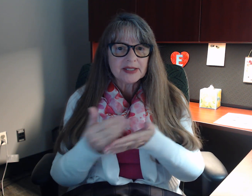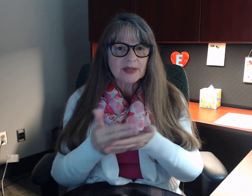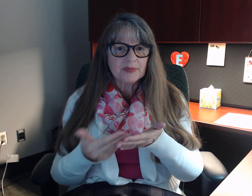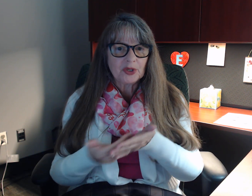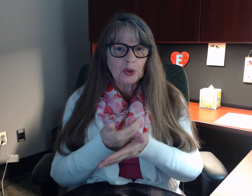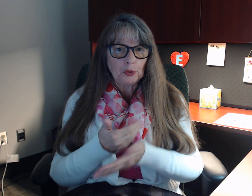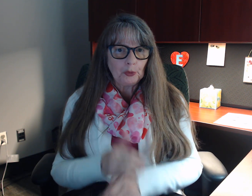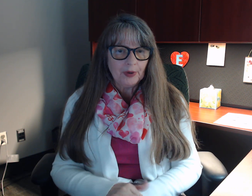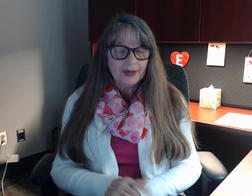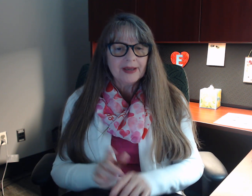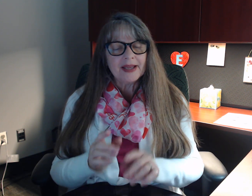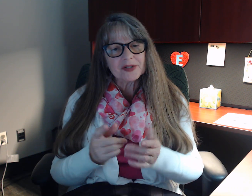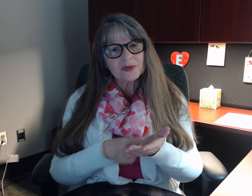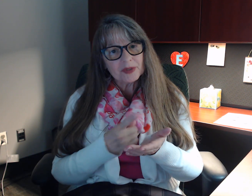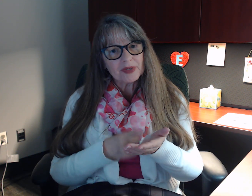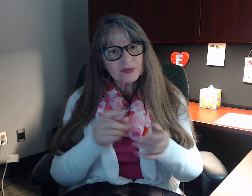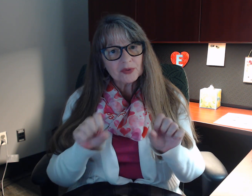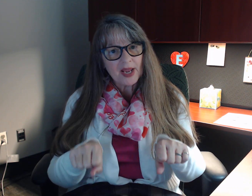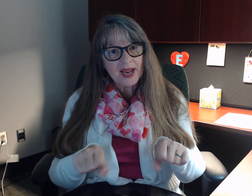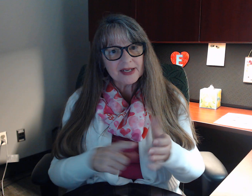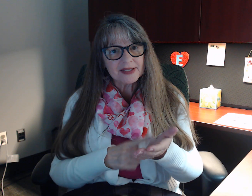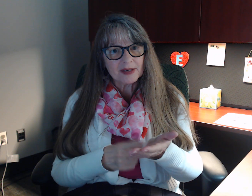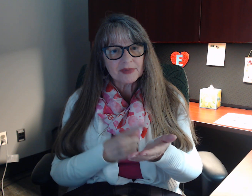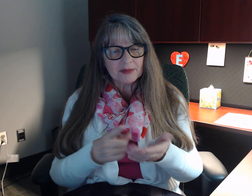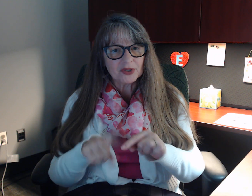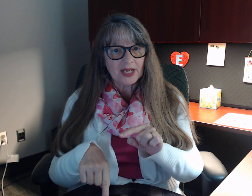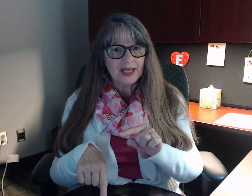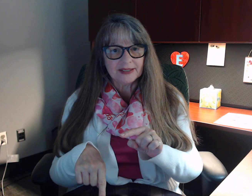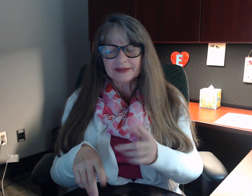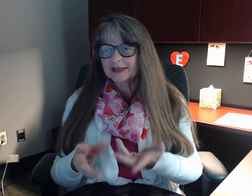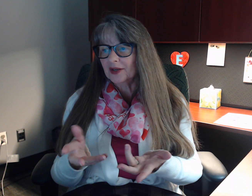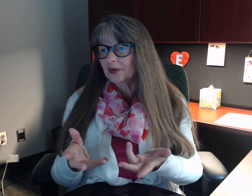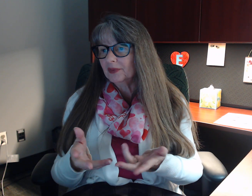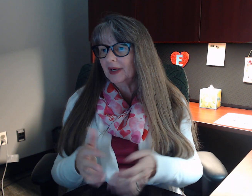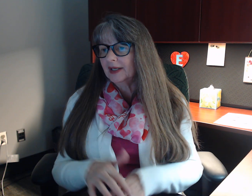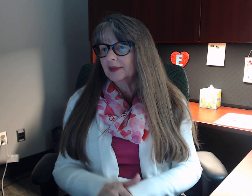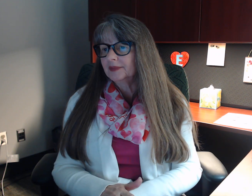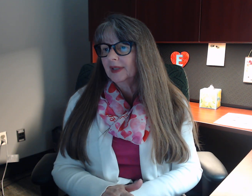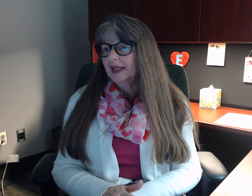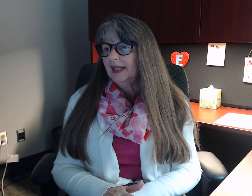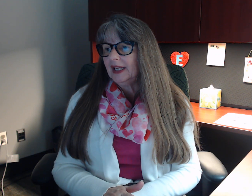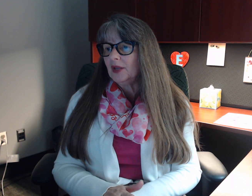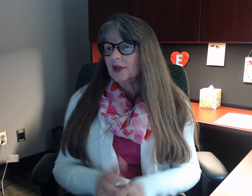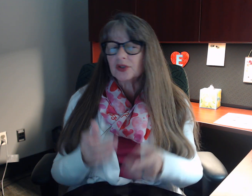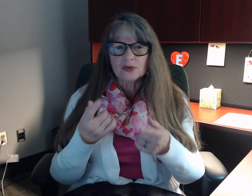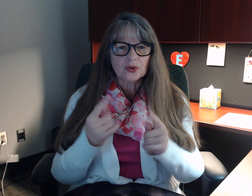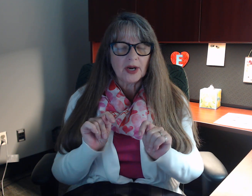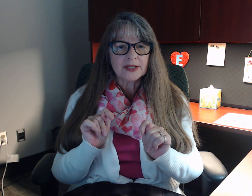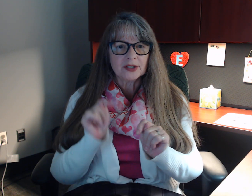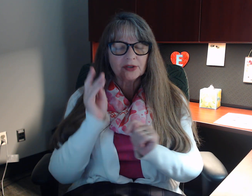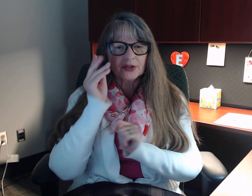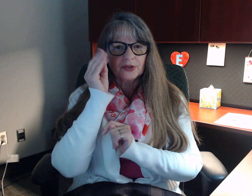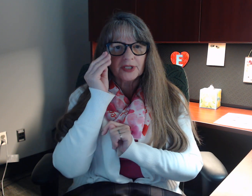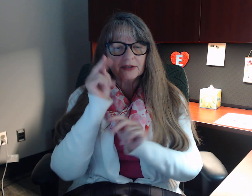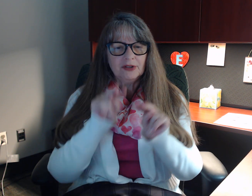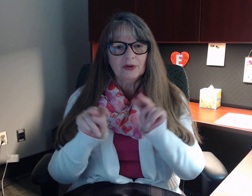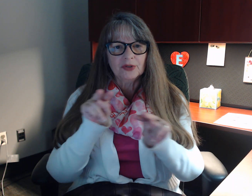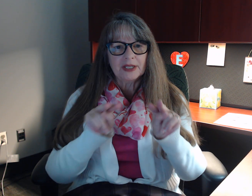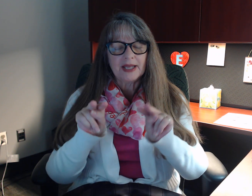something new. And so sometimes you can and sometimes you can't. So Anyway, so try to look at, look at that,